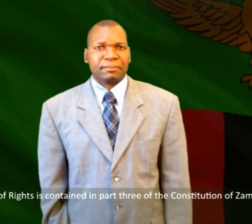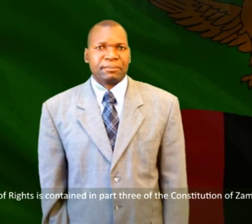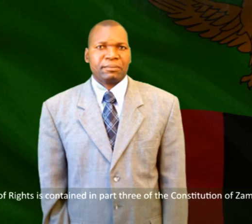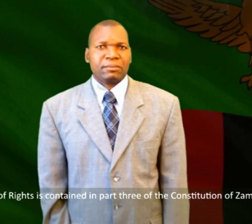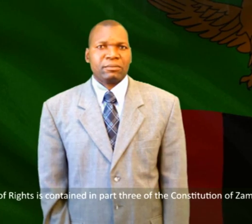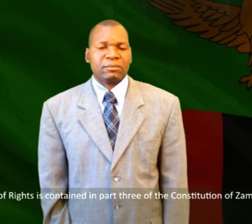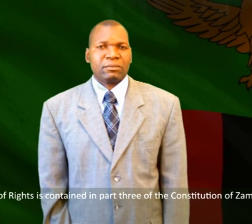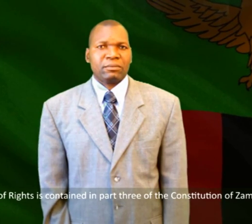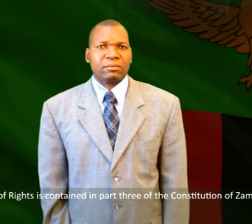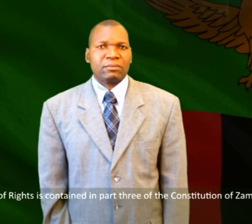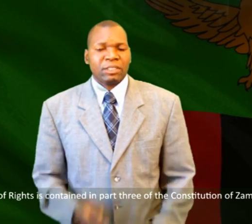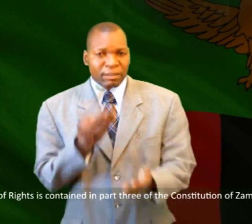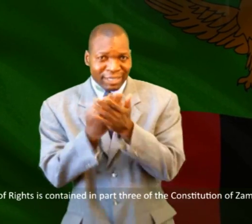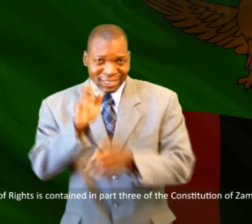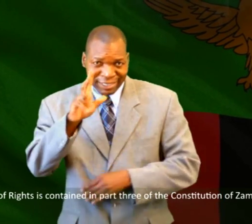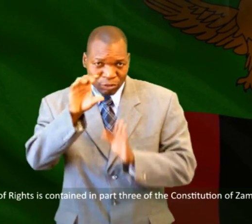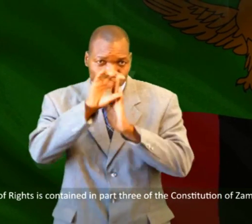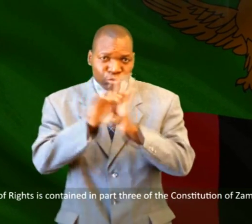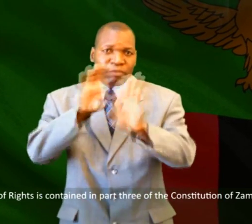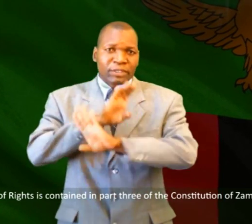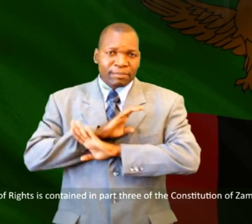is contained in Part 3 of the Constitution of Zambia.